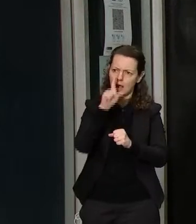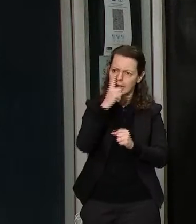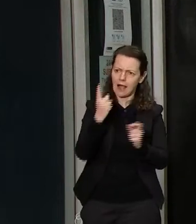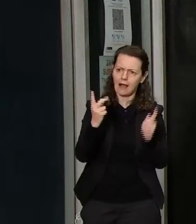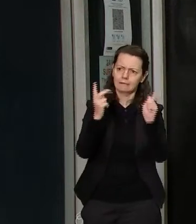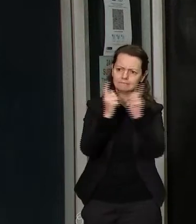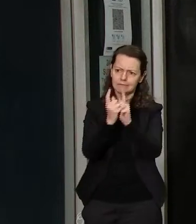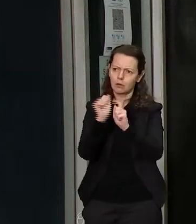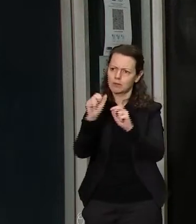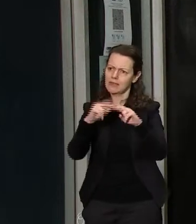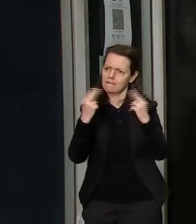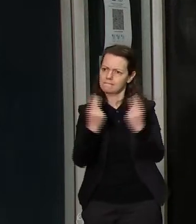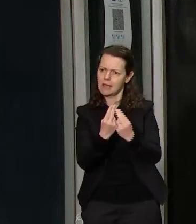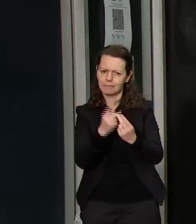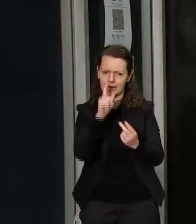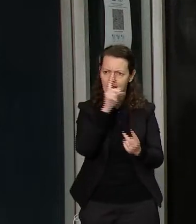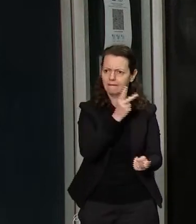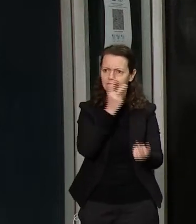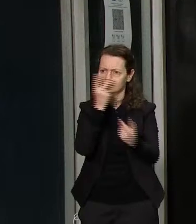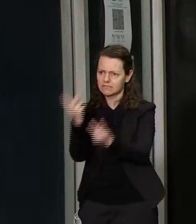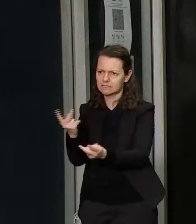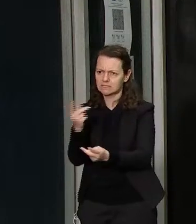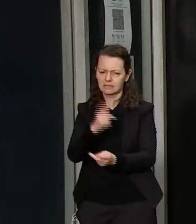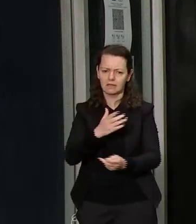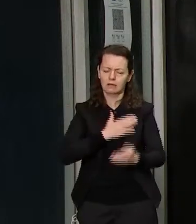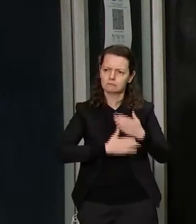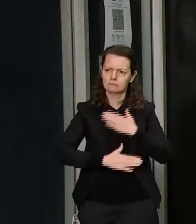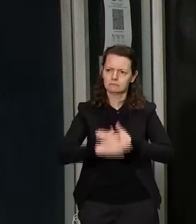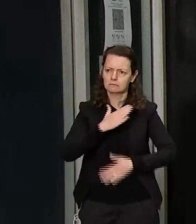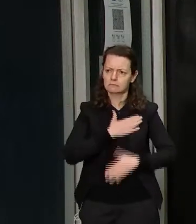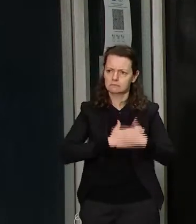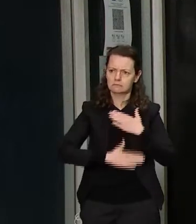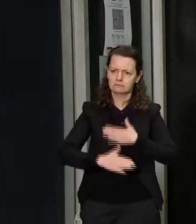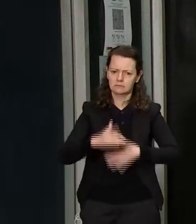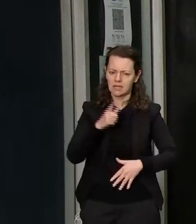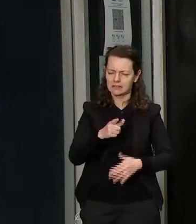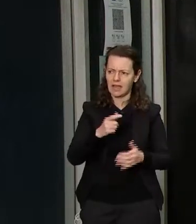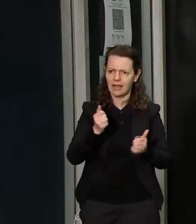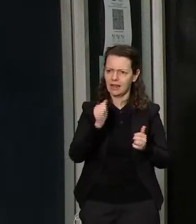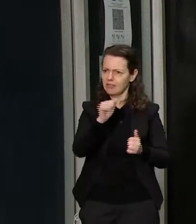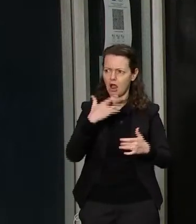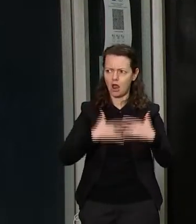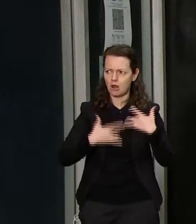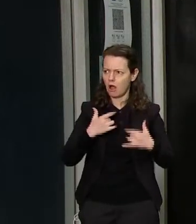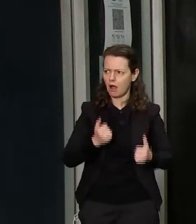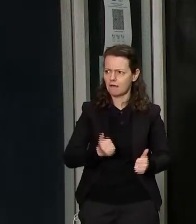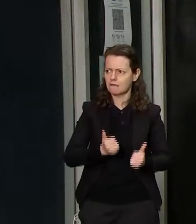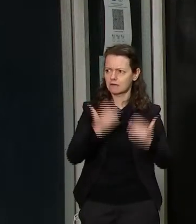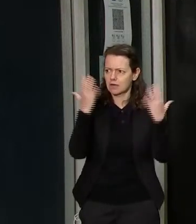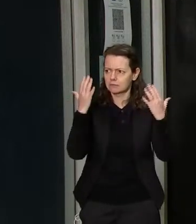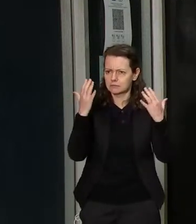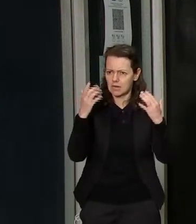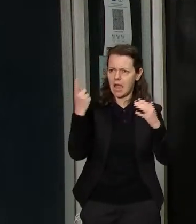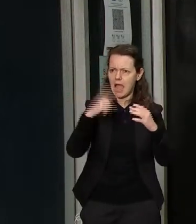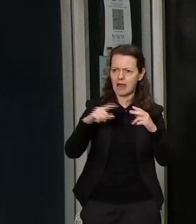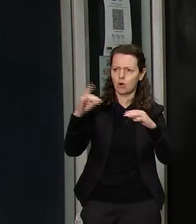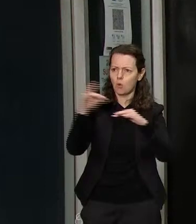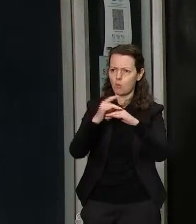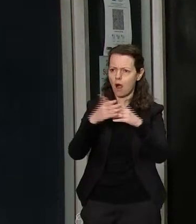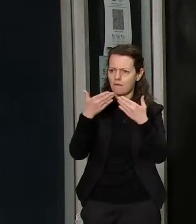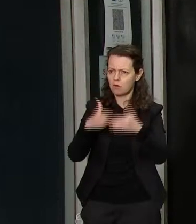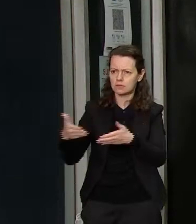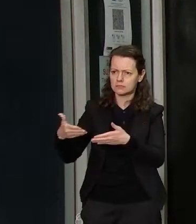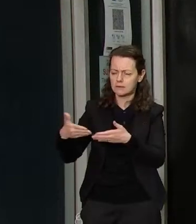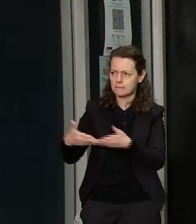of the sacrifices that we all must cop to beat this COVID? That's just one situation. There are so many sad stories, and there are so